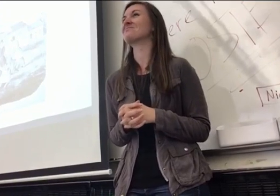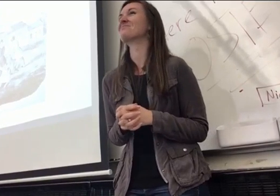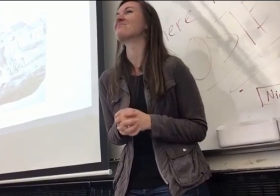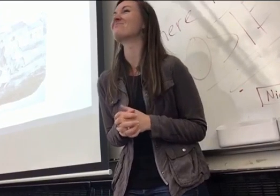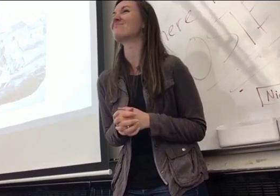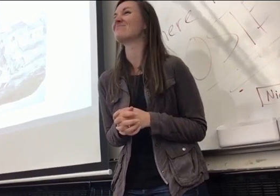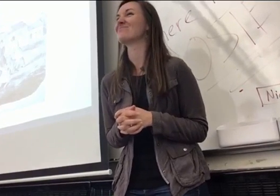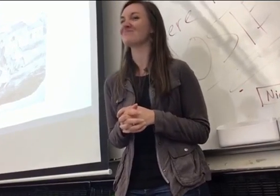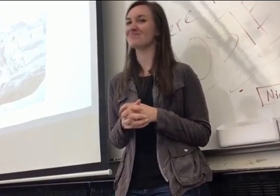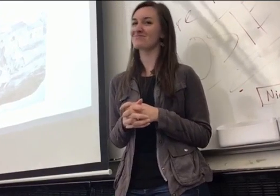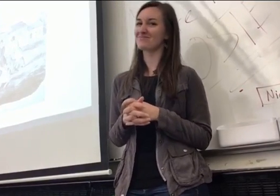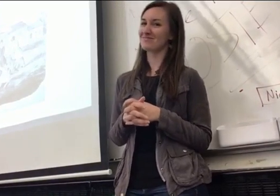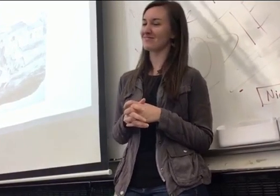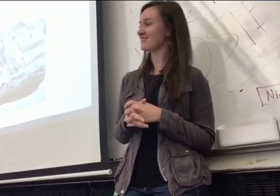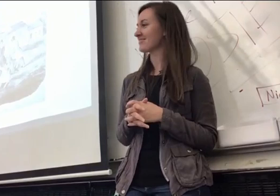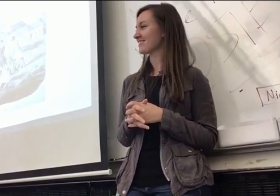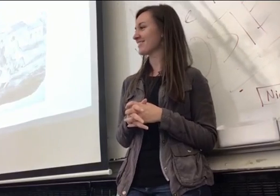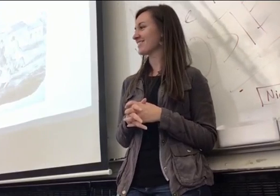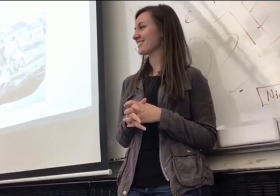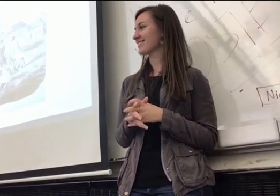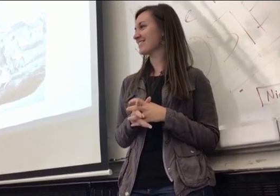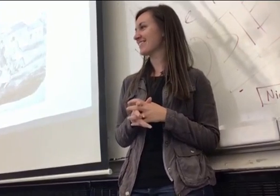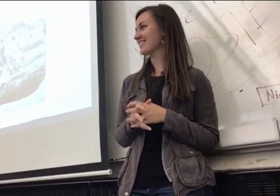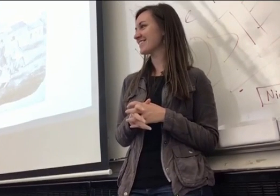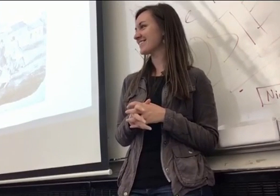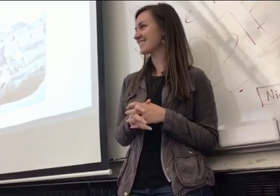How quickly you can roll up